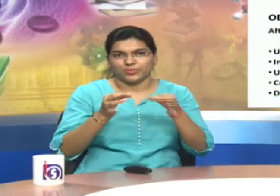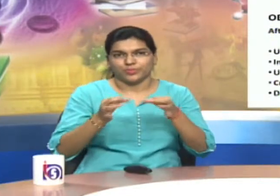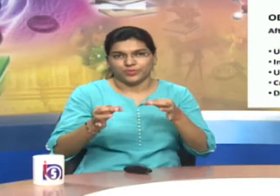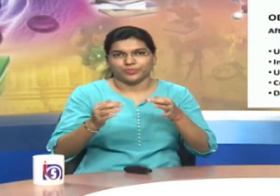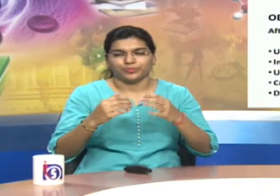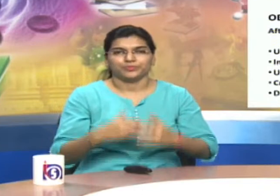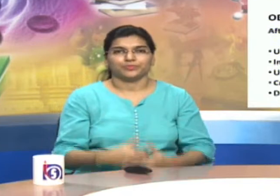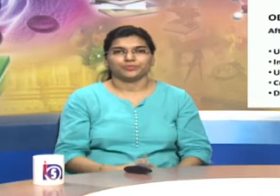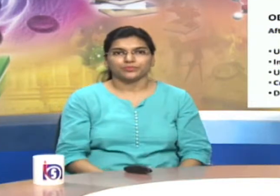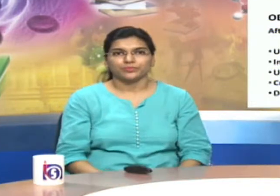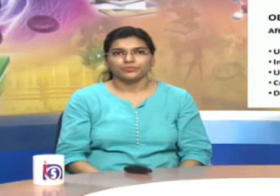desired results.